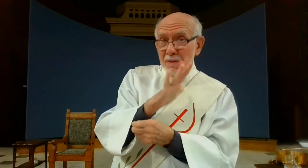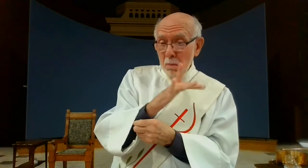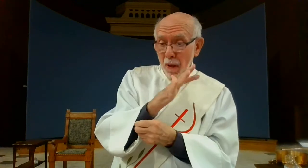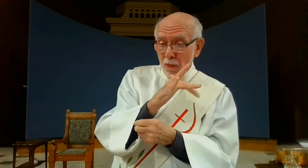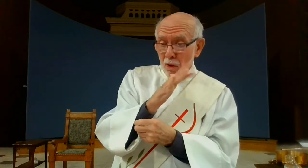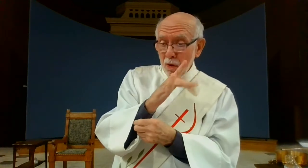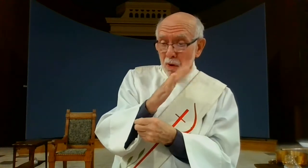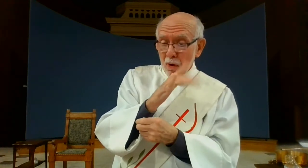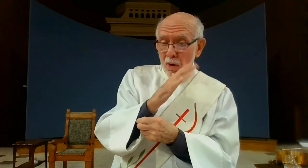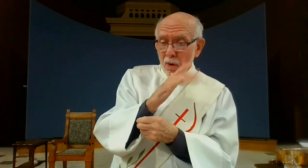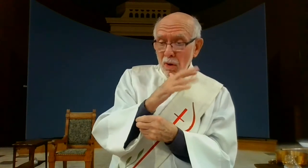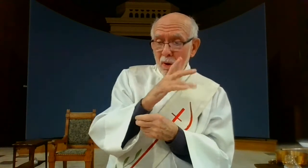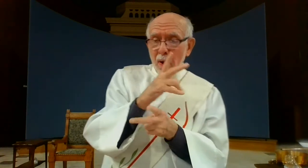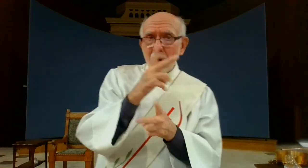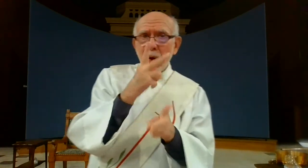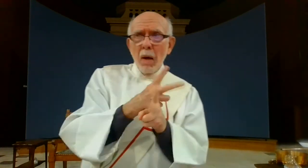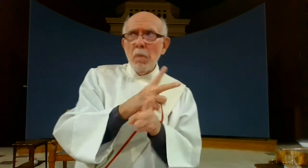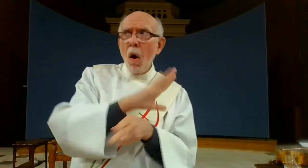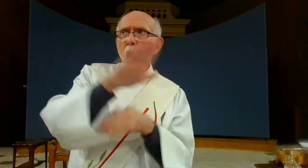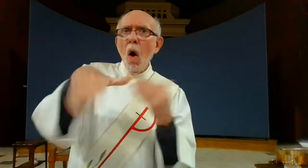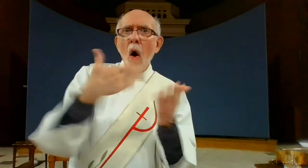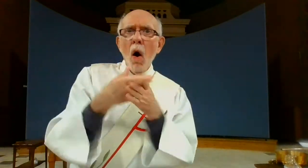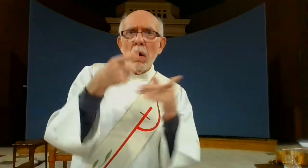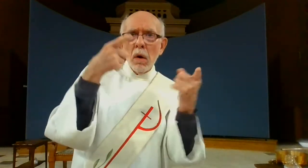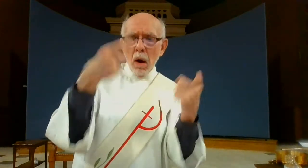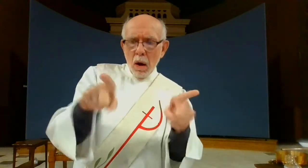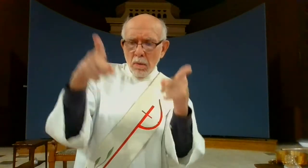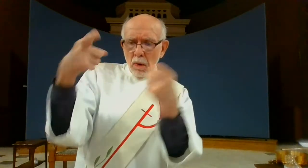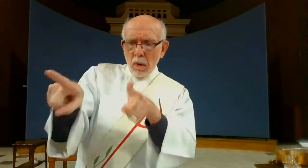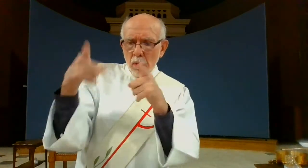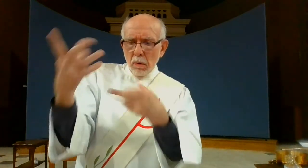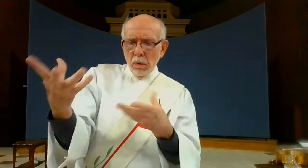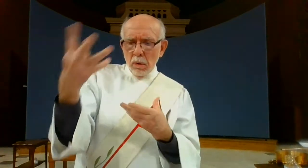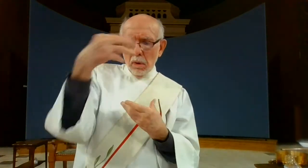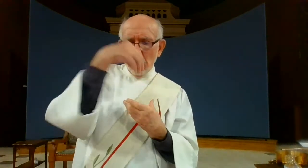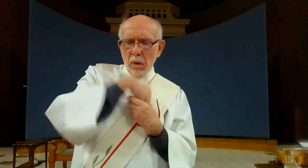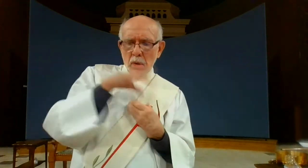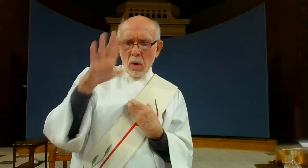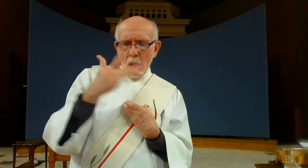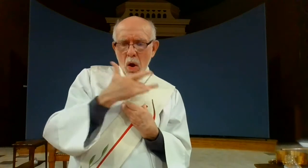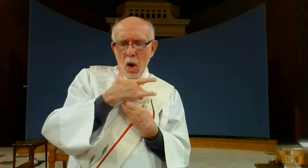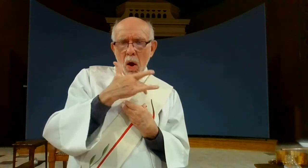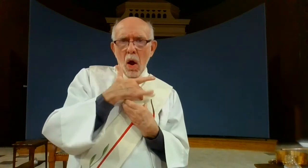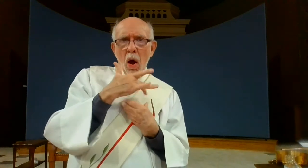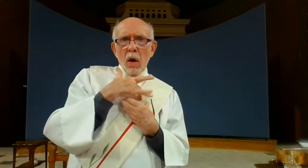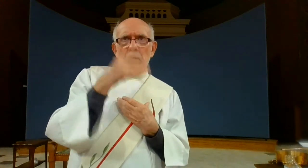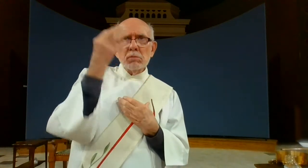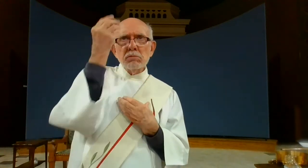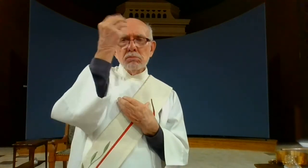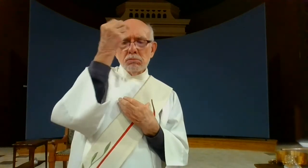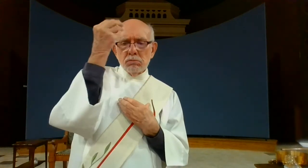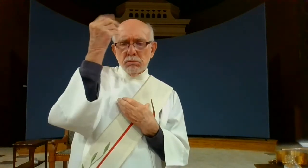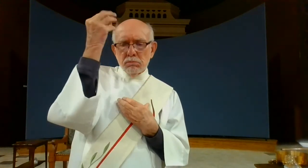And his mother kept all these things in her heart.